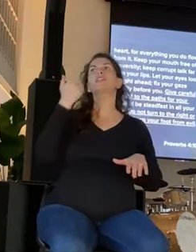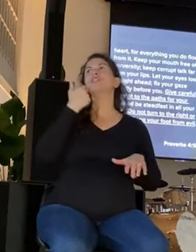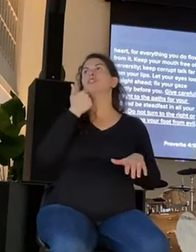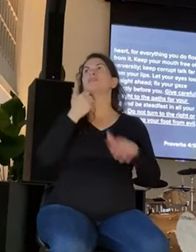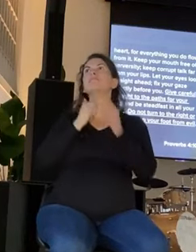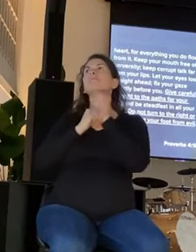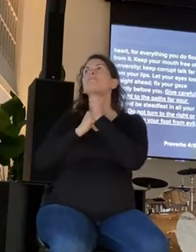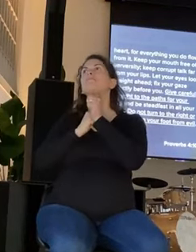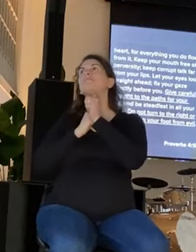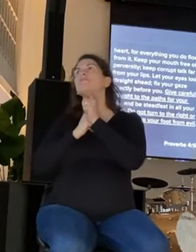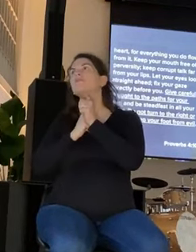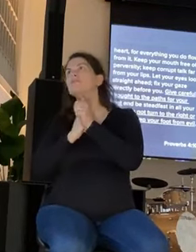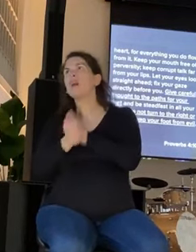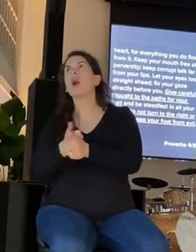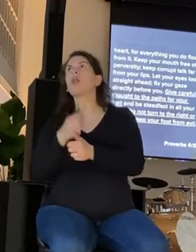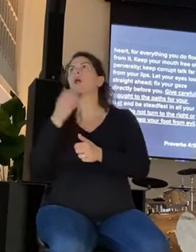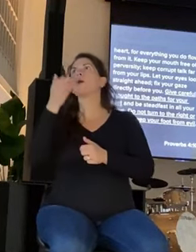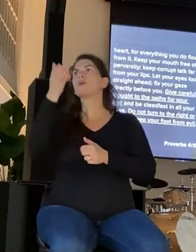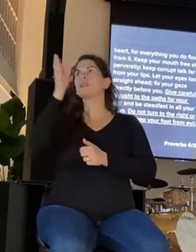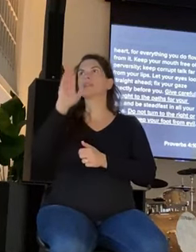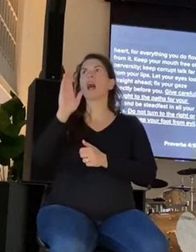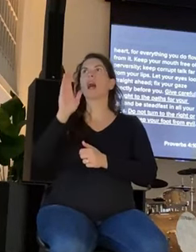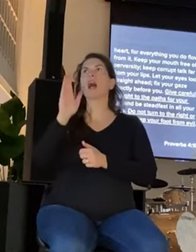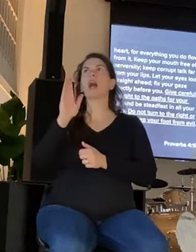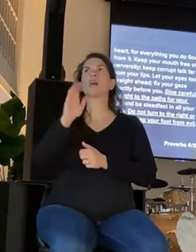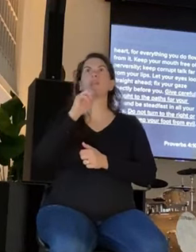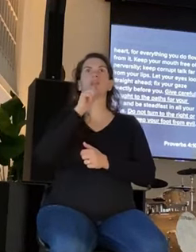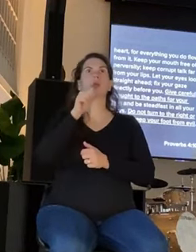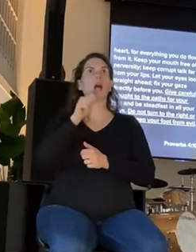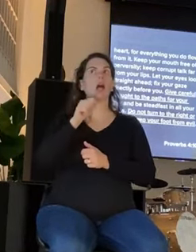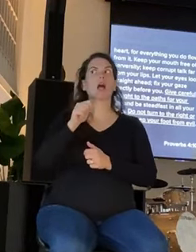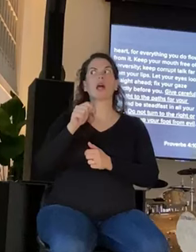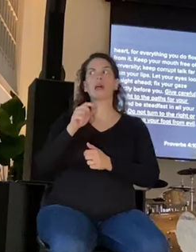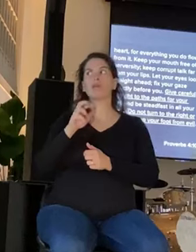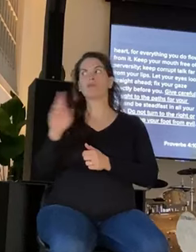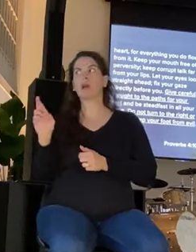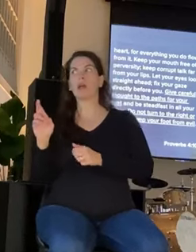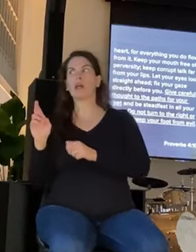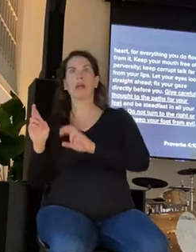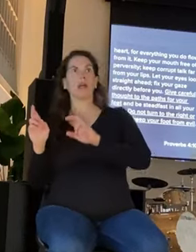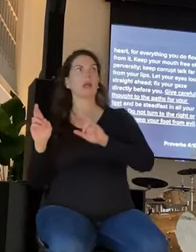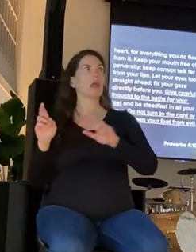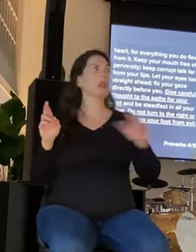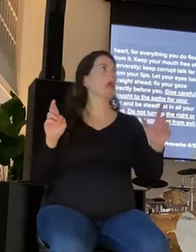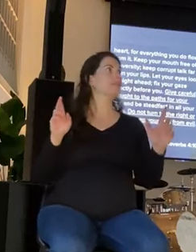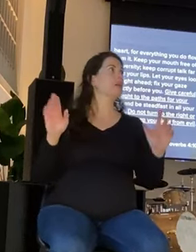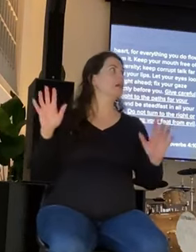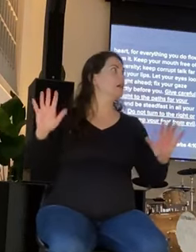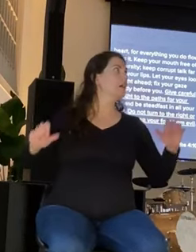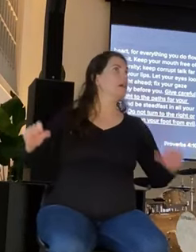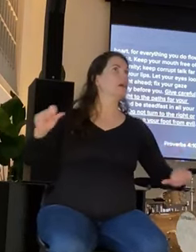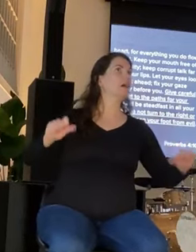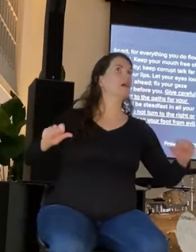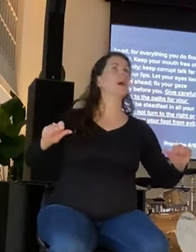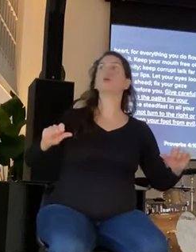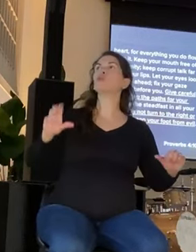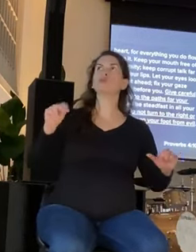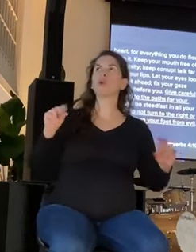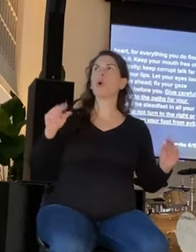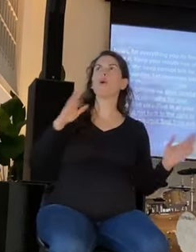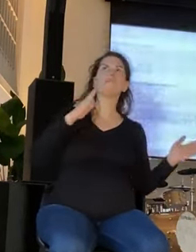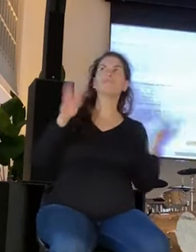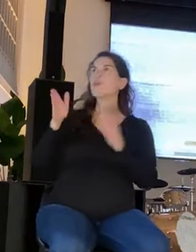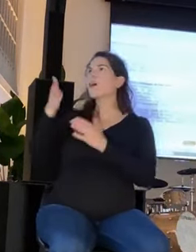steadfast in all your ways. Do not turn to the right or the left. Keep your foot from evil. There's a